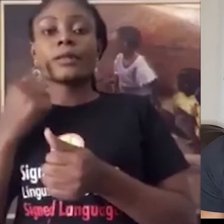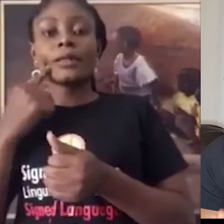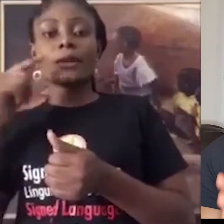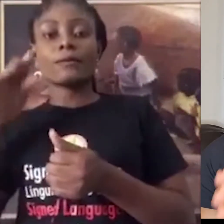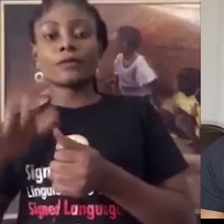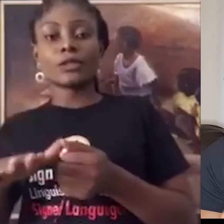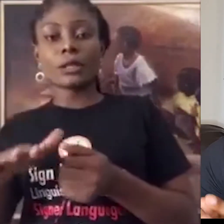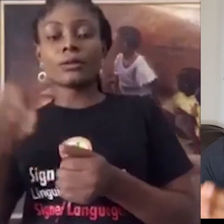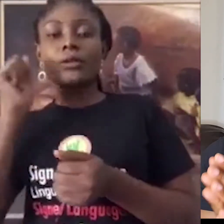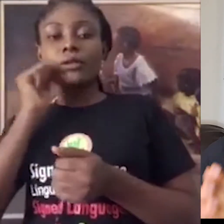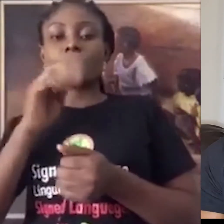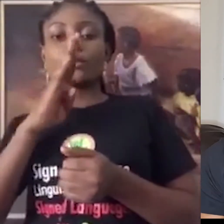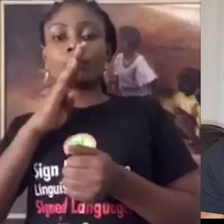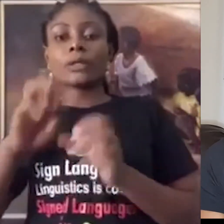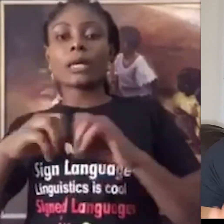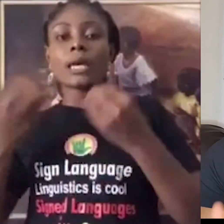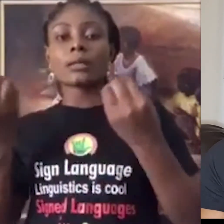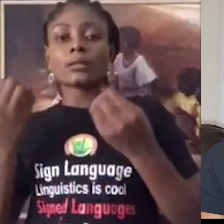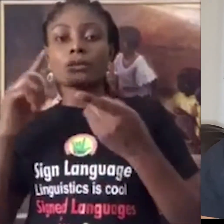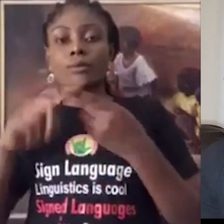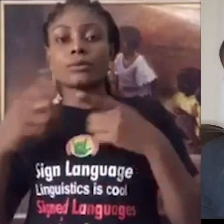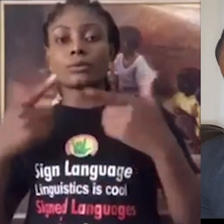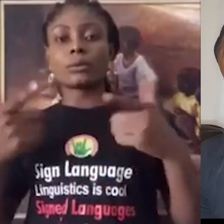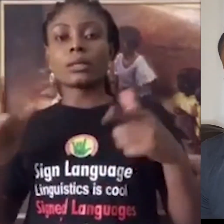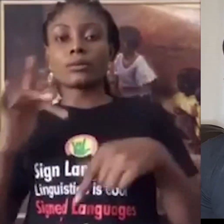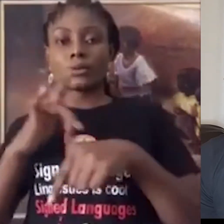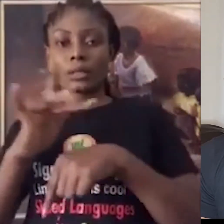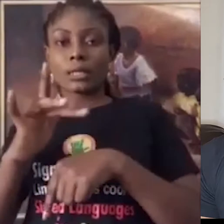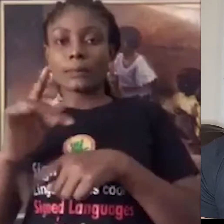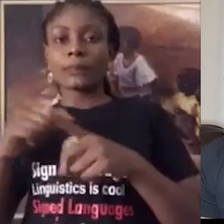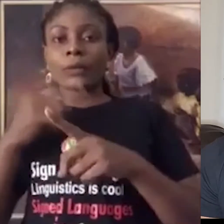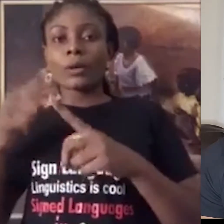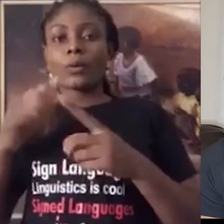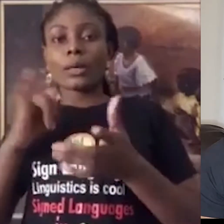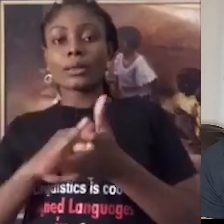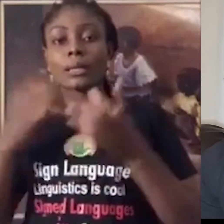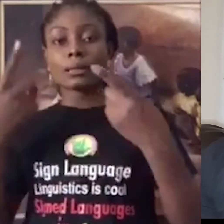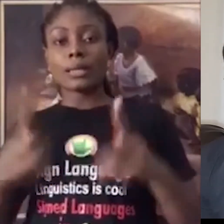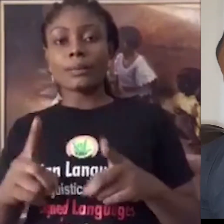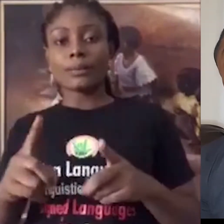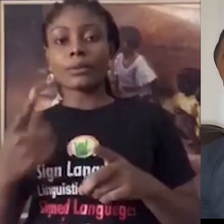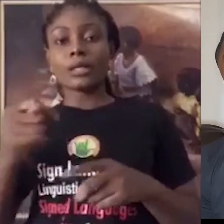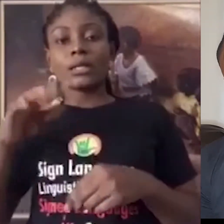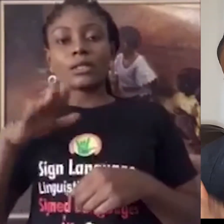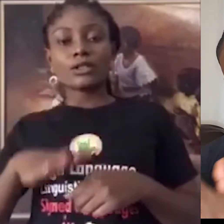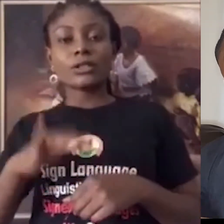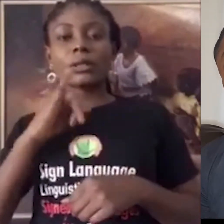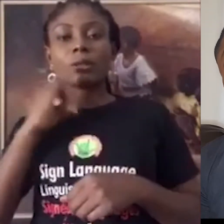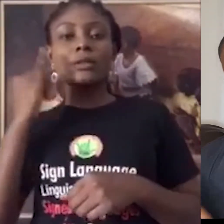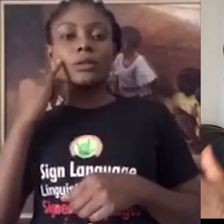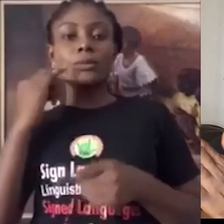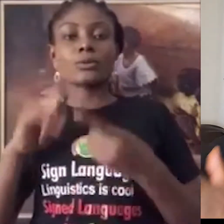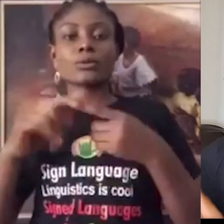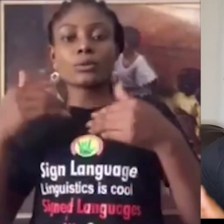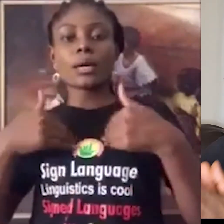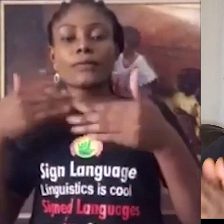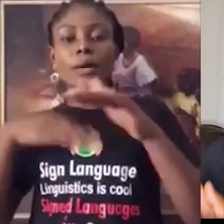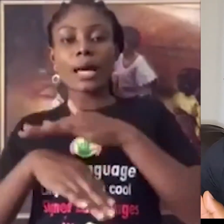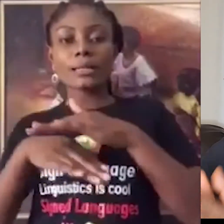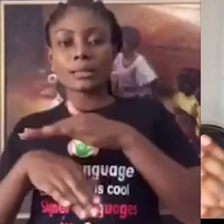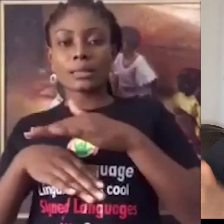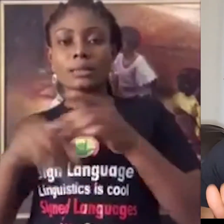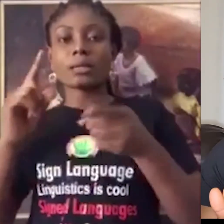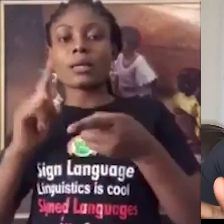deaf child should be exposed to language early, and when that happens, that child is supposed to be able